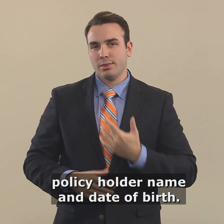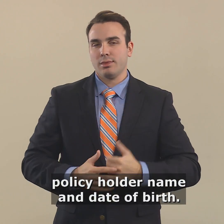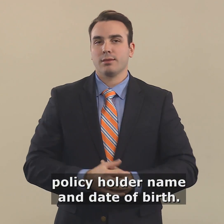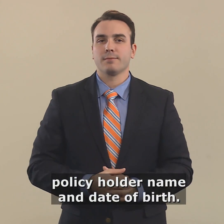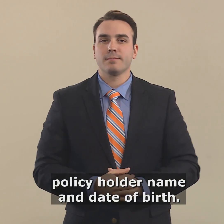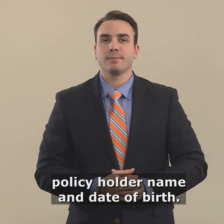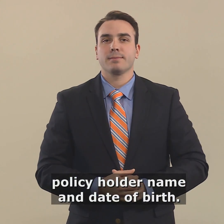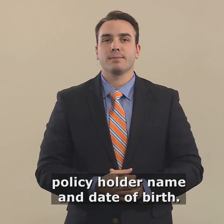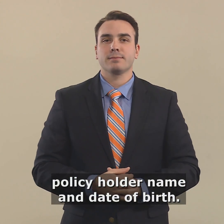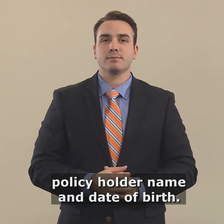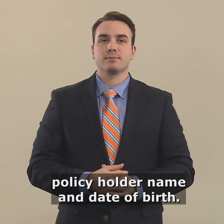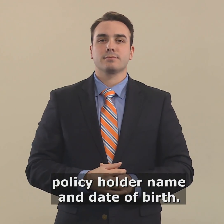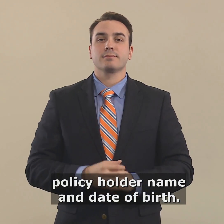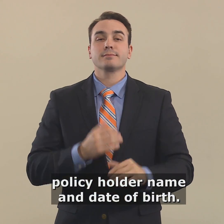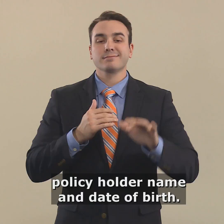Policyholder name and date of birth.